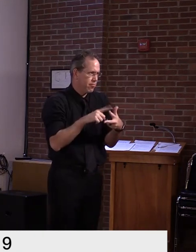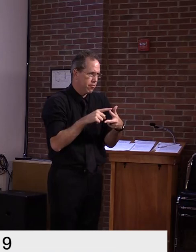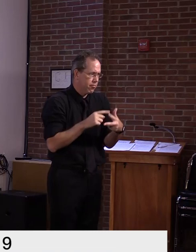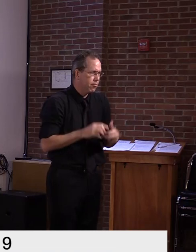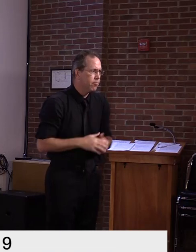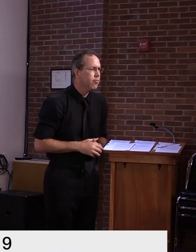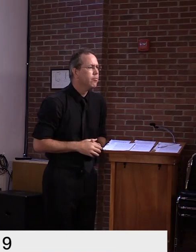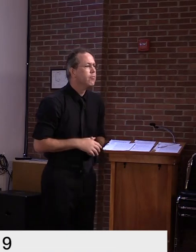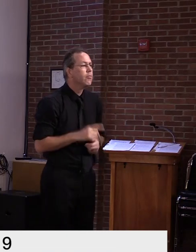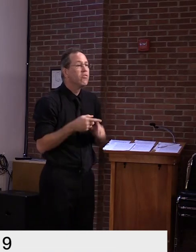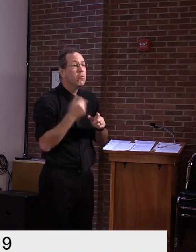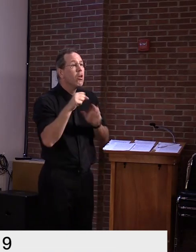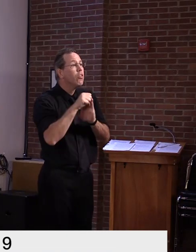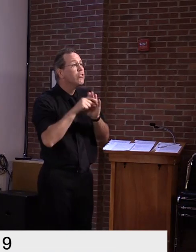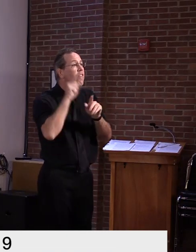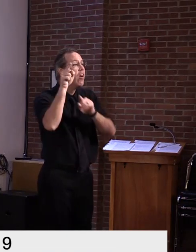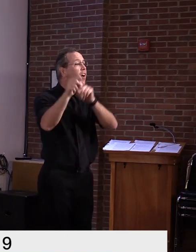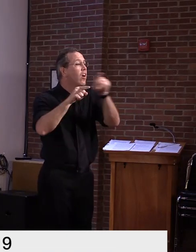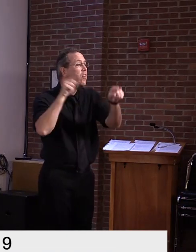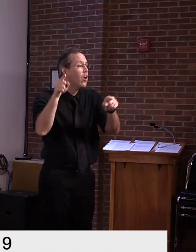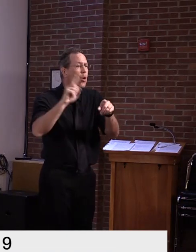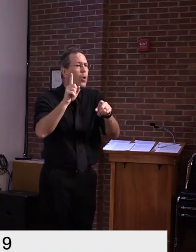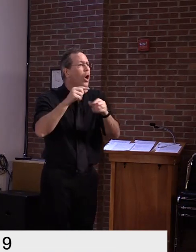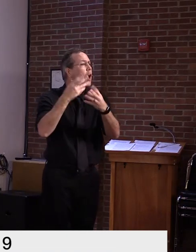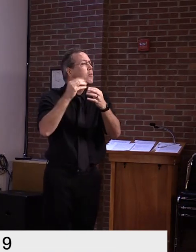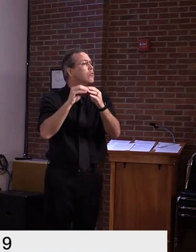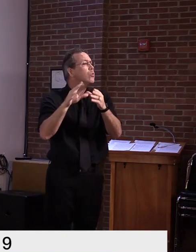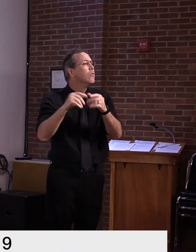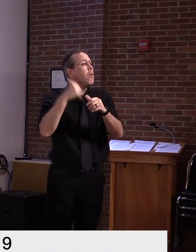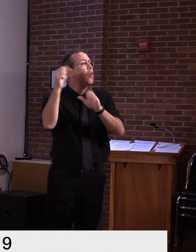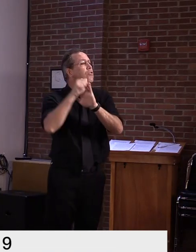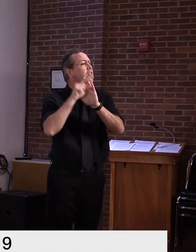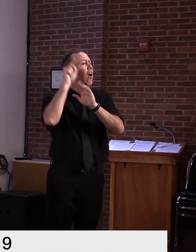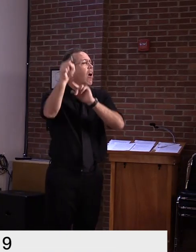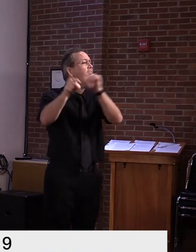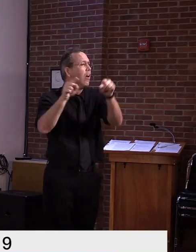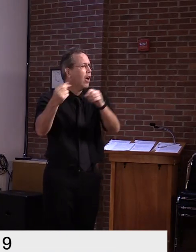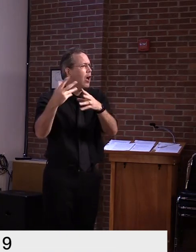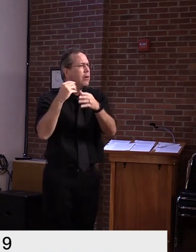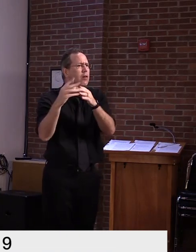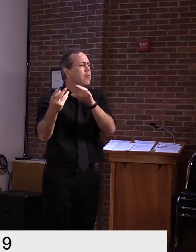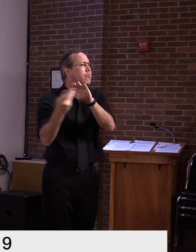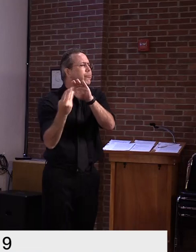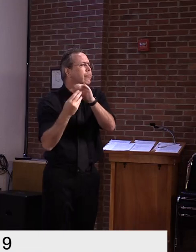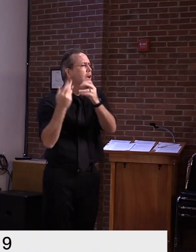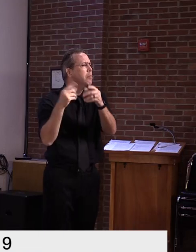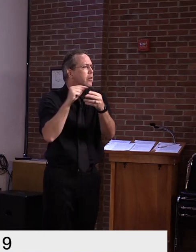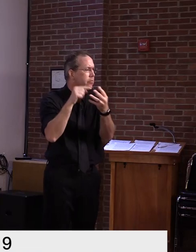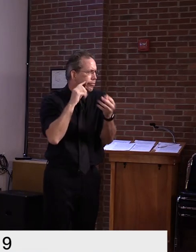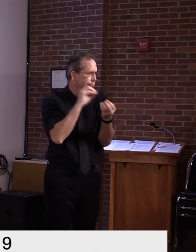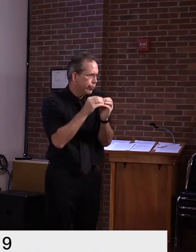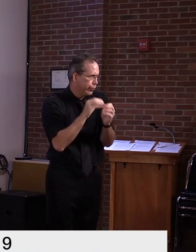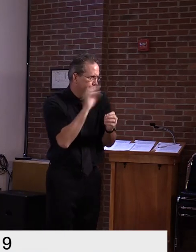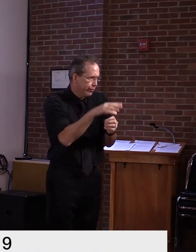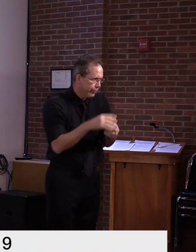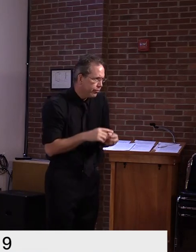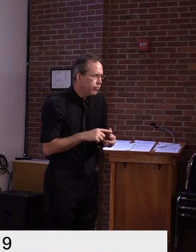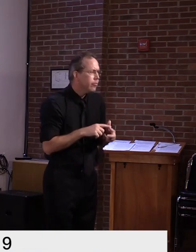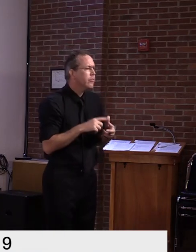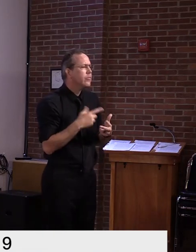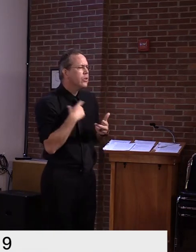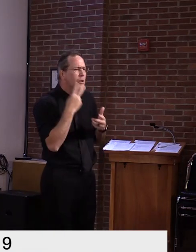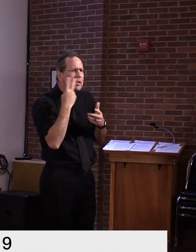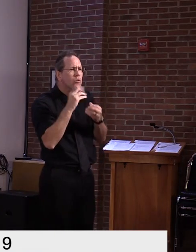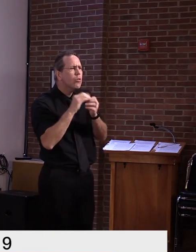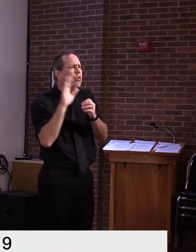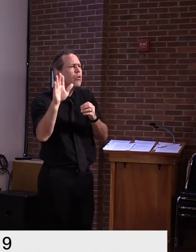great degree. And then also the testing policy and program that's in place. And again, we'll draw some direct comparisons here, but you see that that